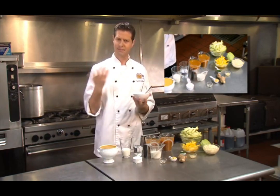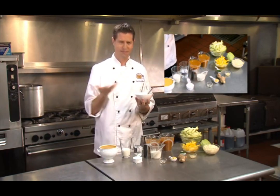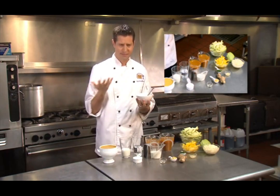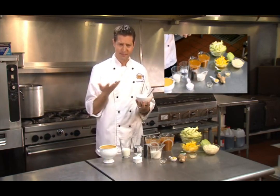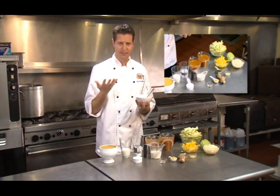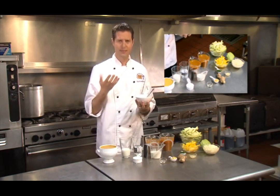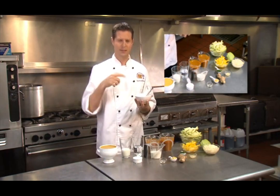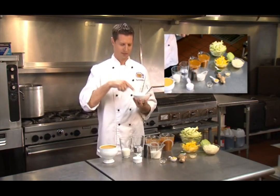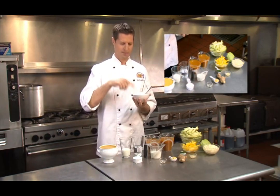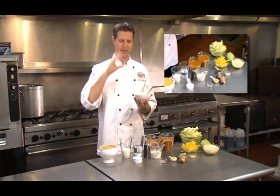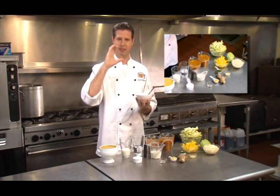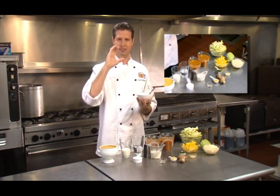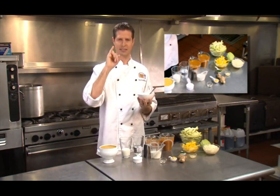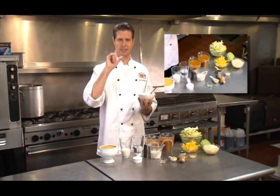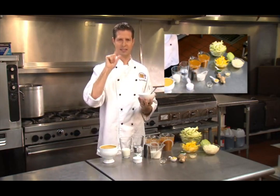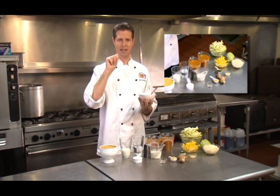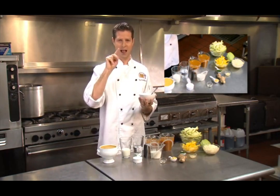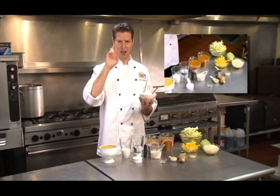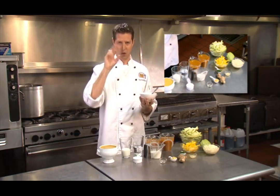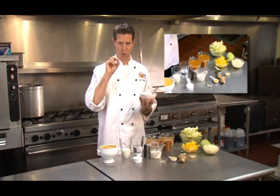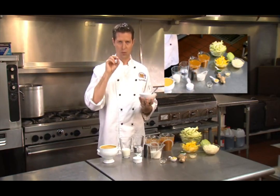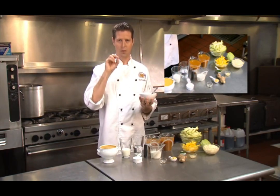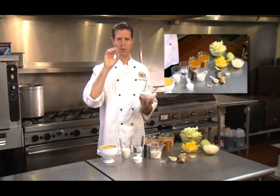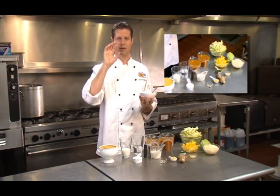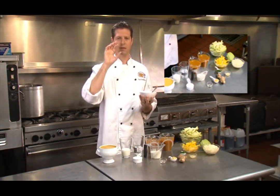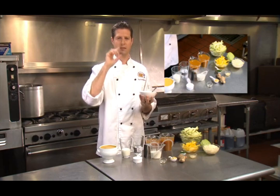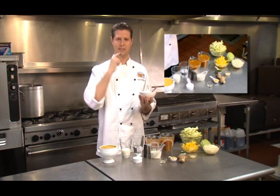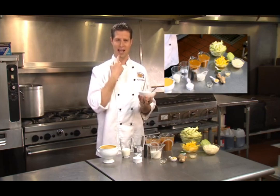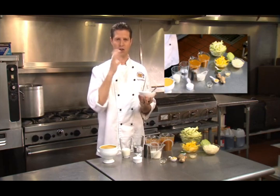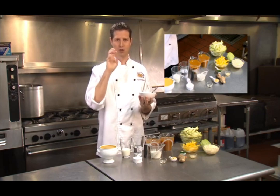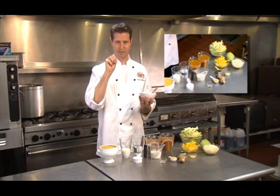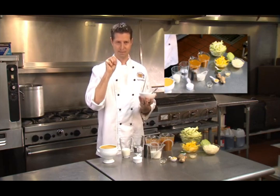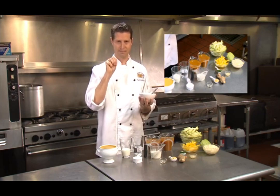Lastly, this is cilantro sour cream. It's really neat.